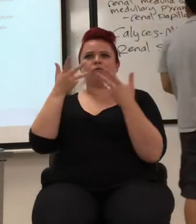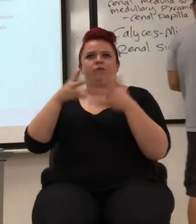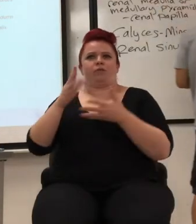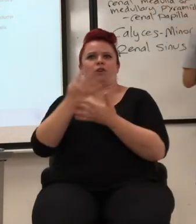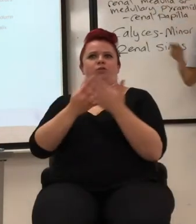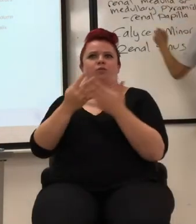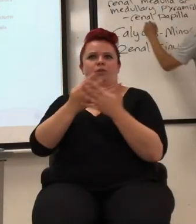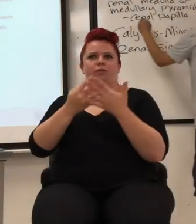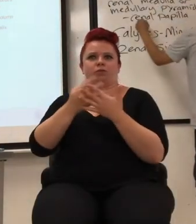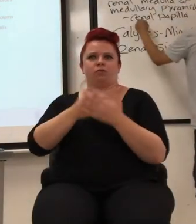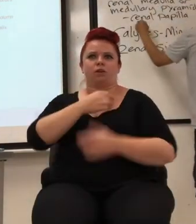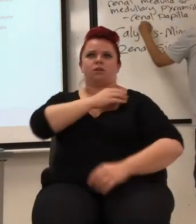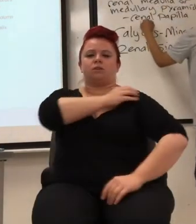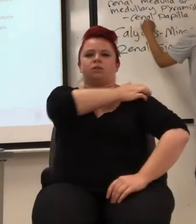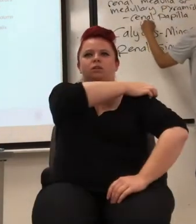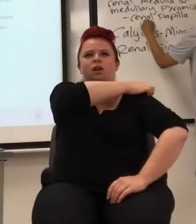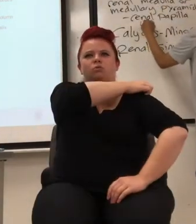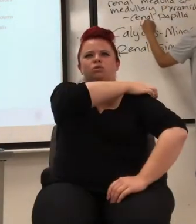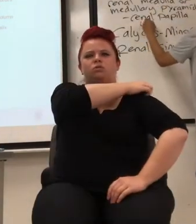Renal papilla.